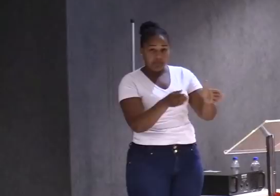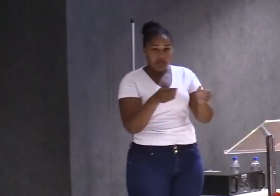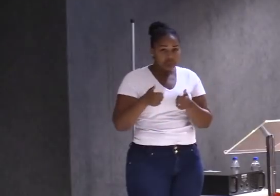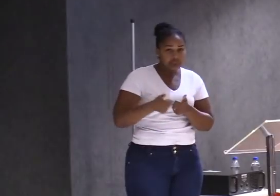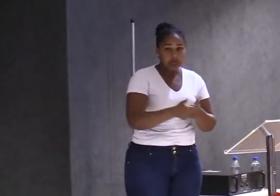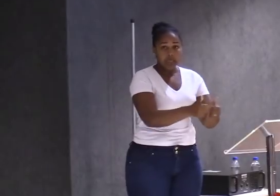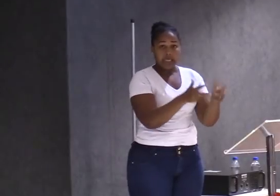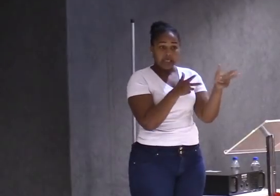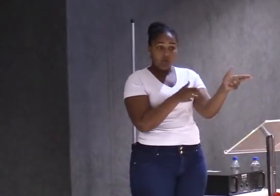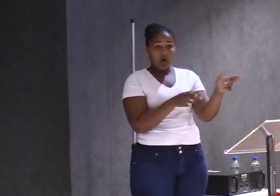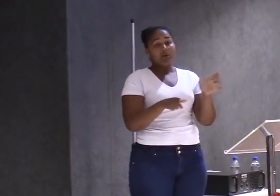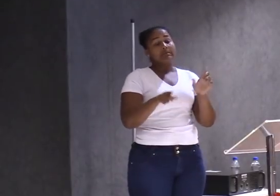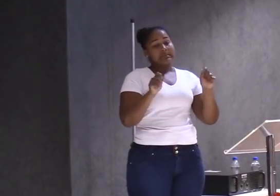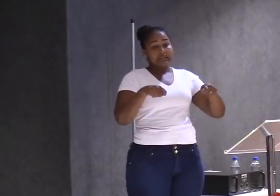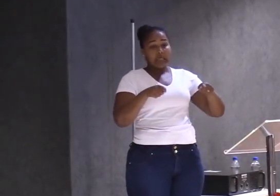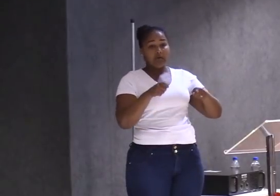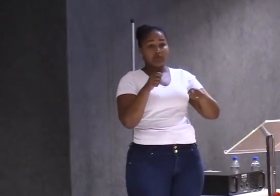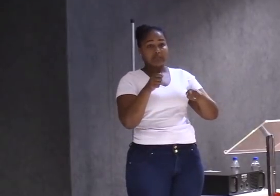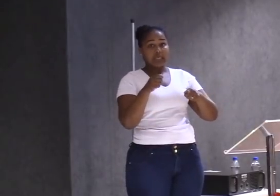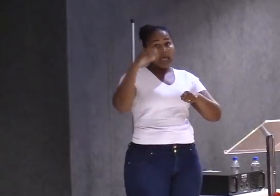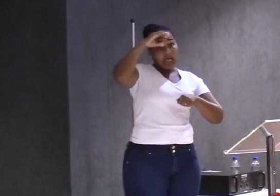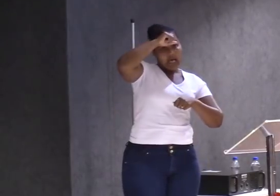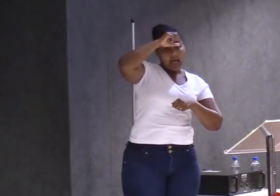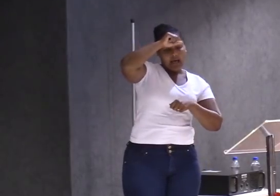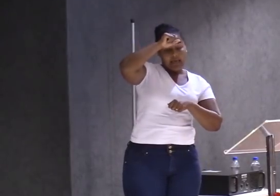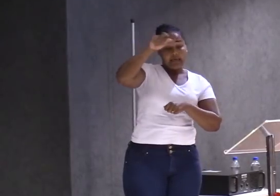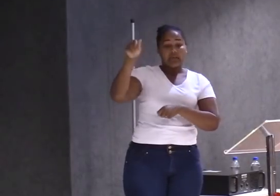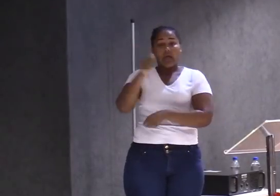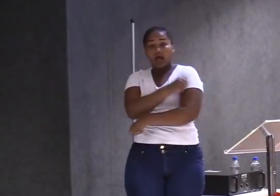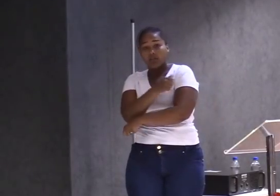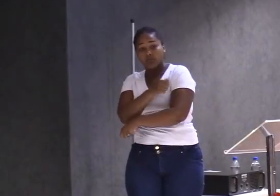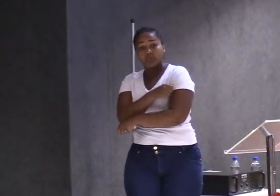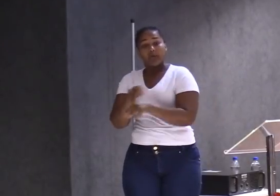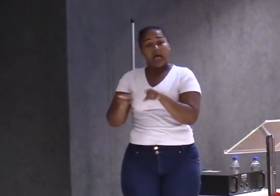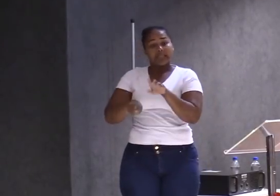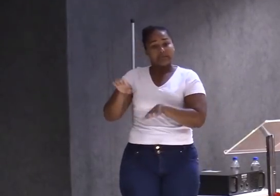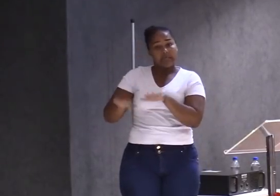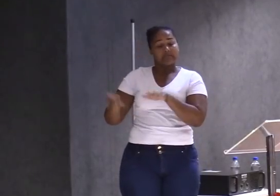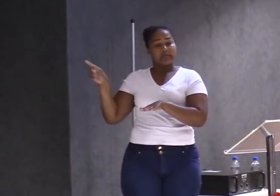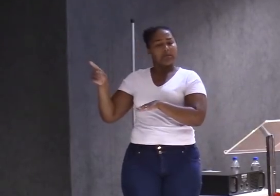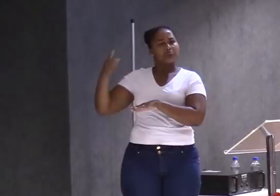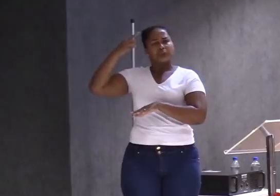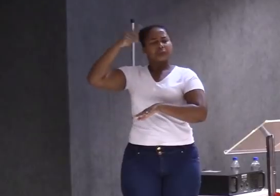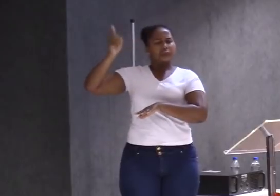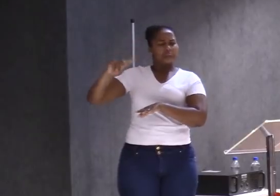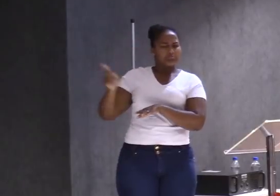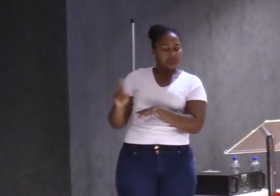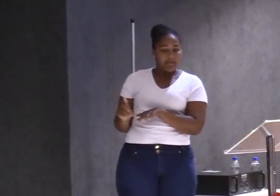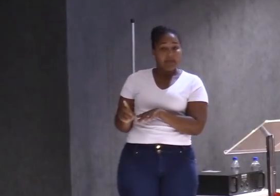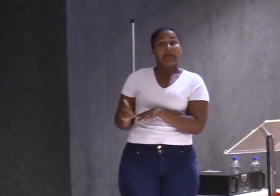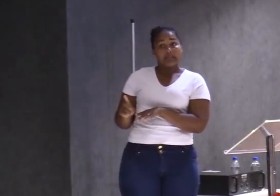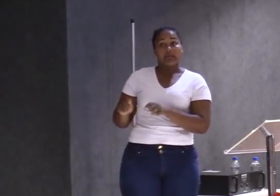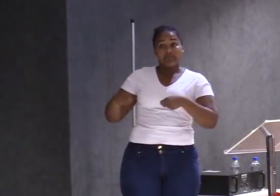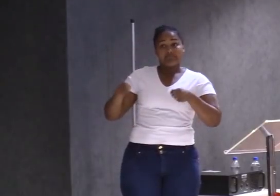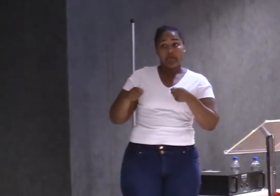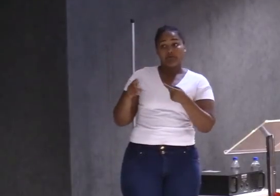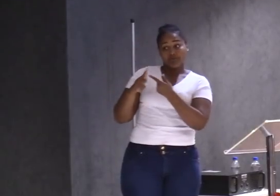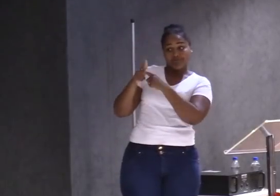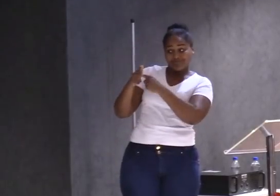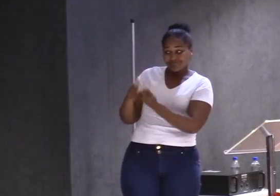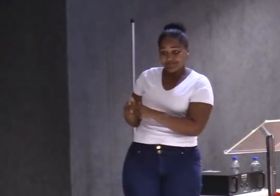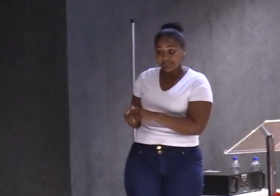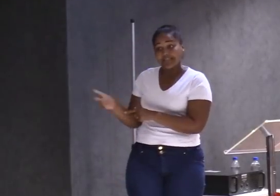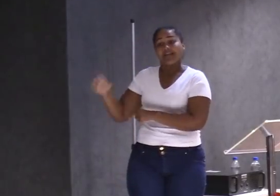corrigir os maus, o que os alunos não entendem, né, os maus entendidos, durante o processo, né, e você